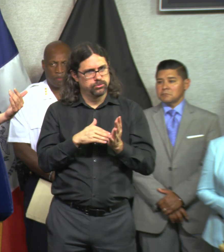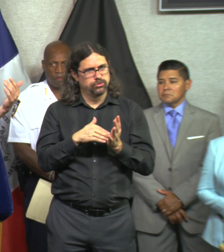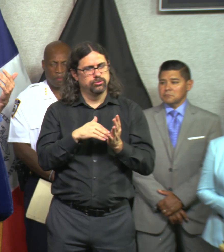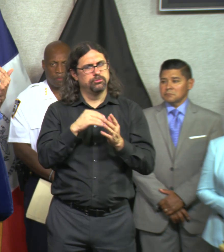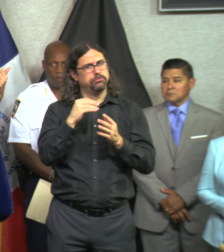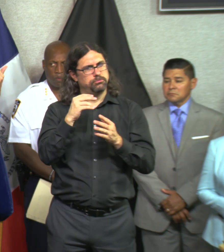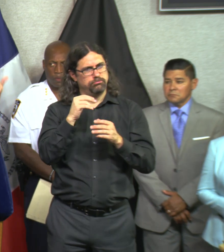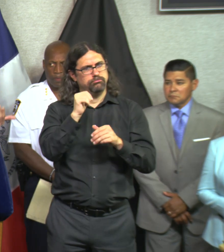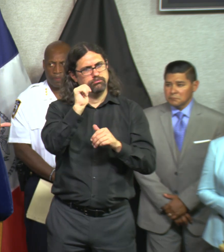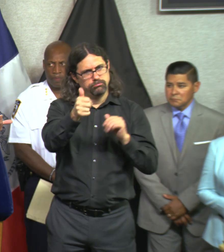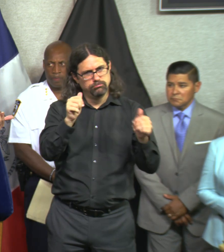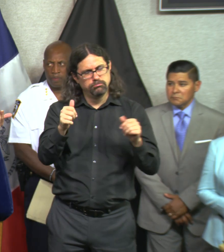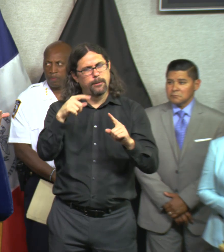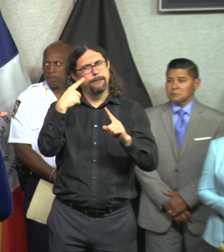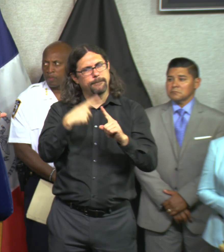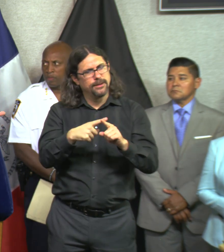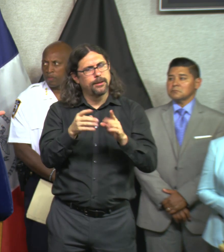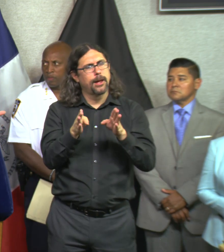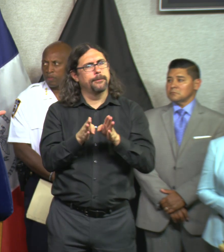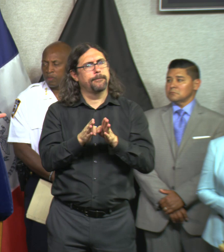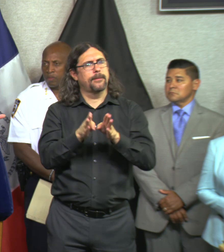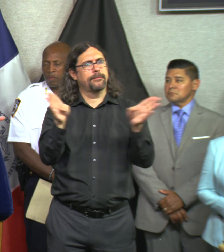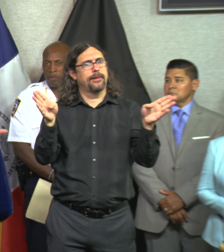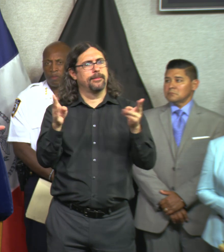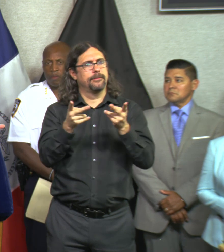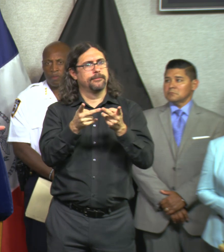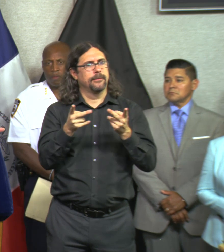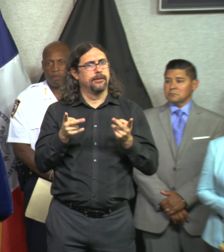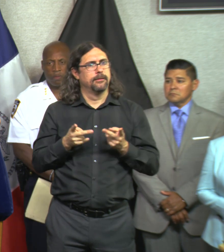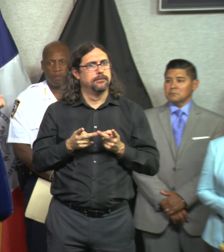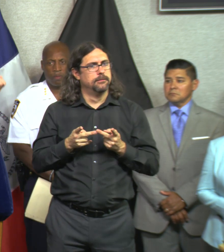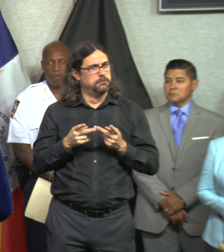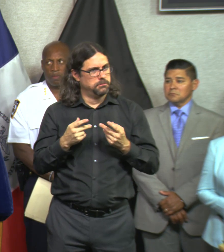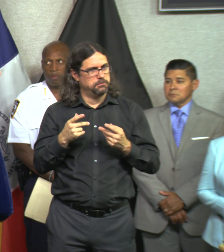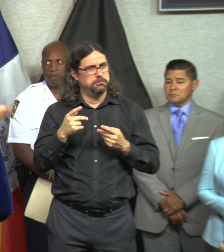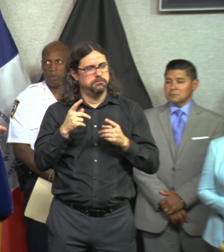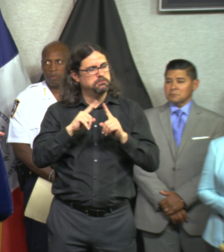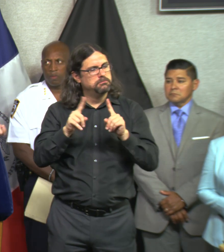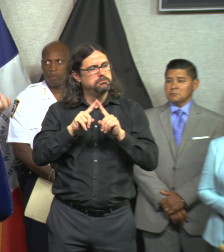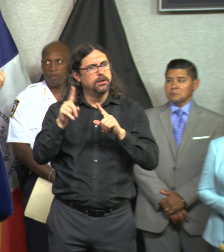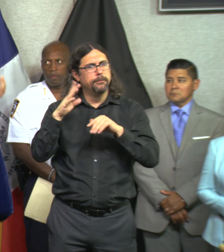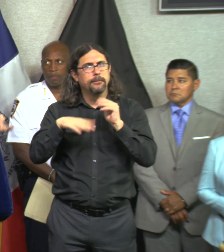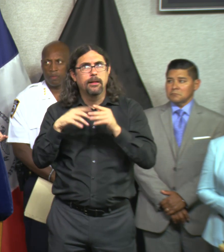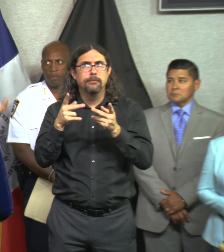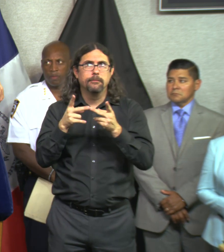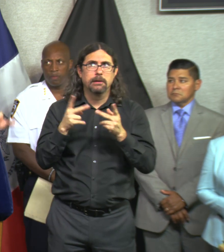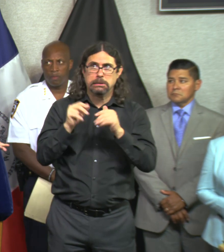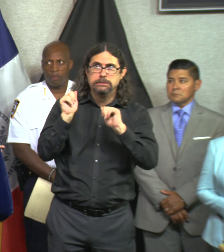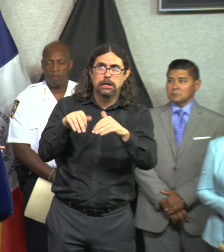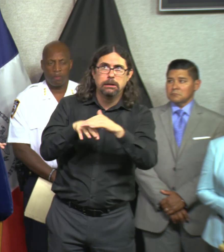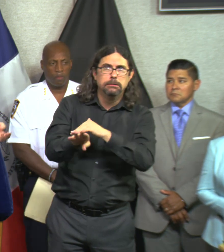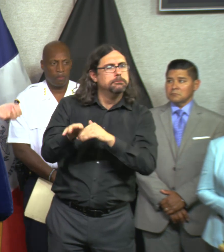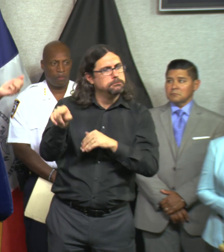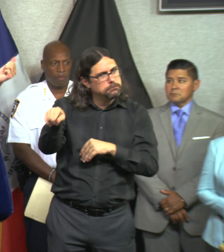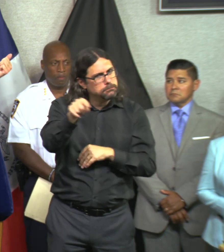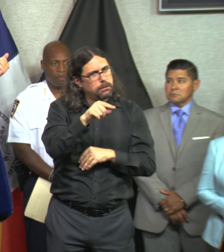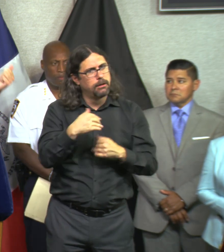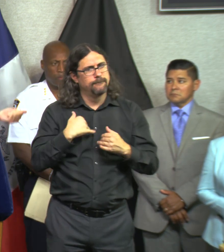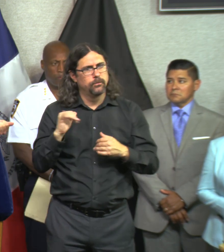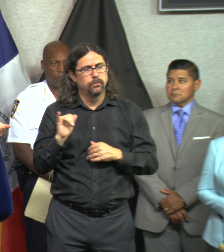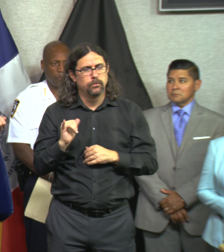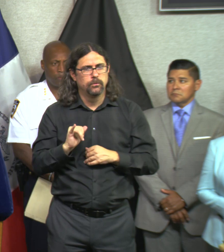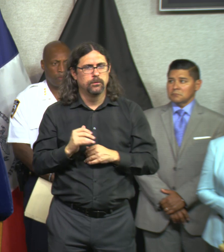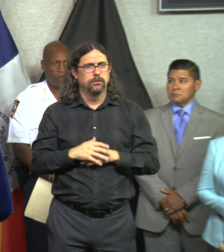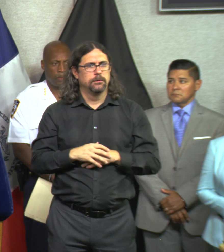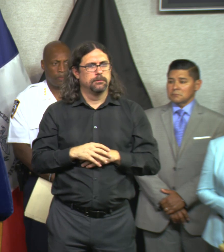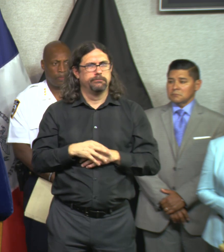moment ago, a lot of other places function practically as cooling centers. Stores, restaurants, diners,